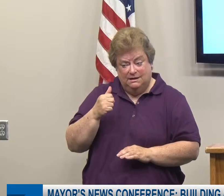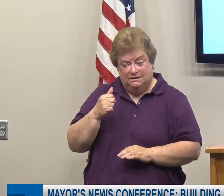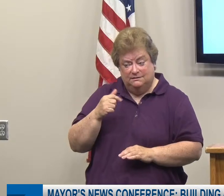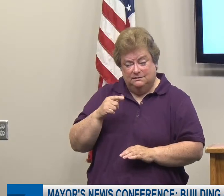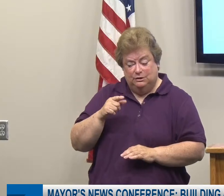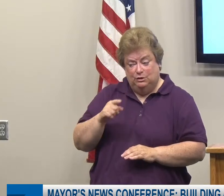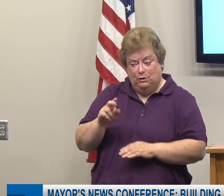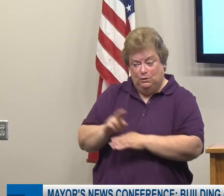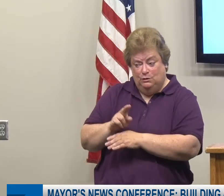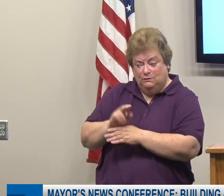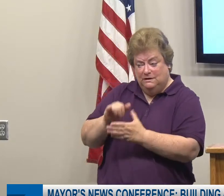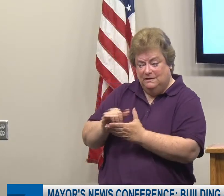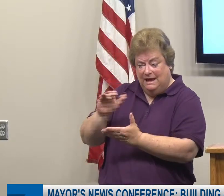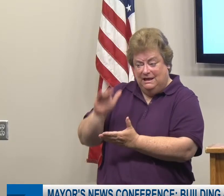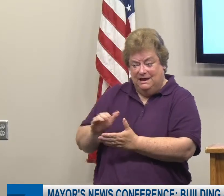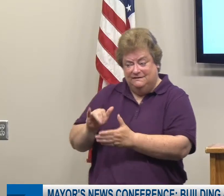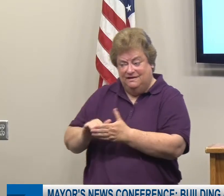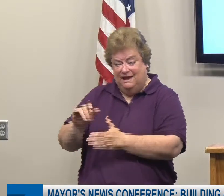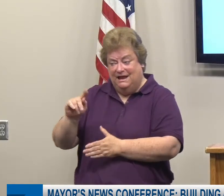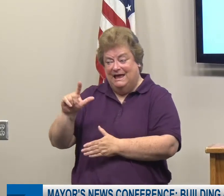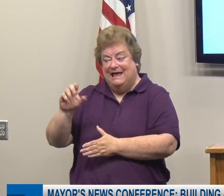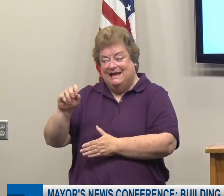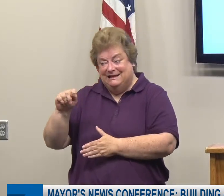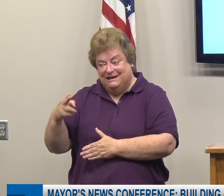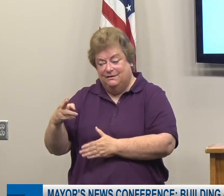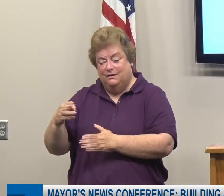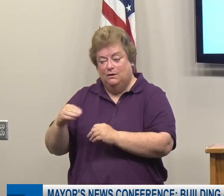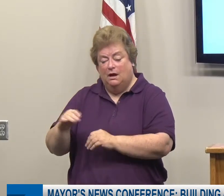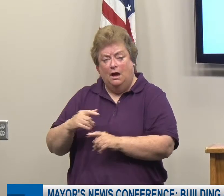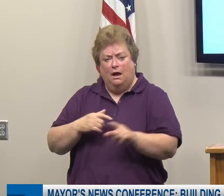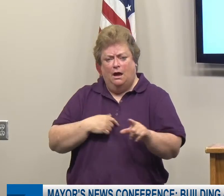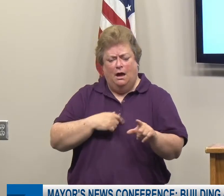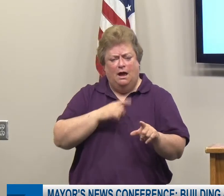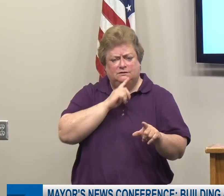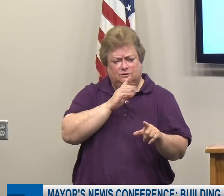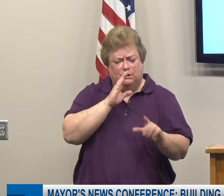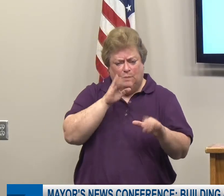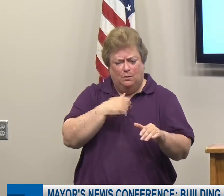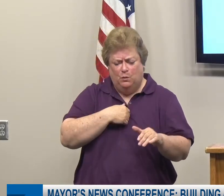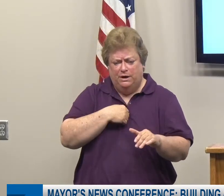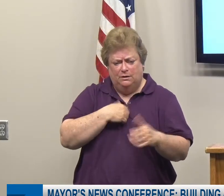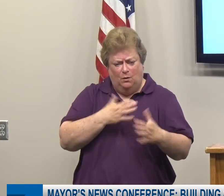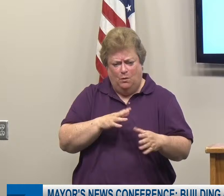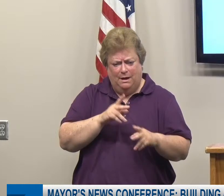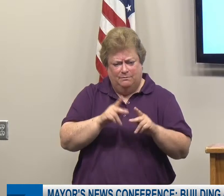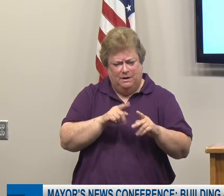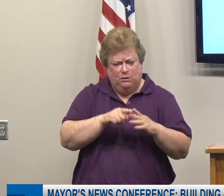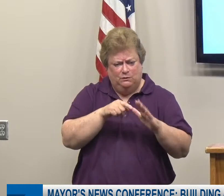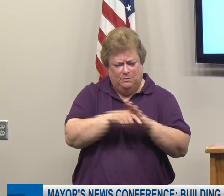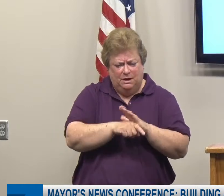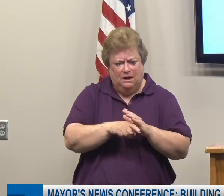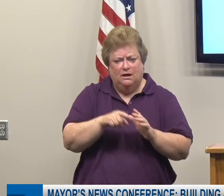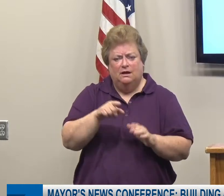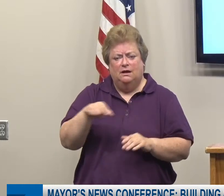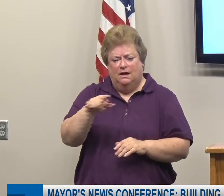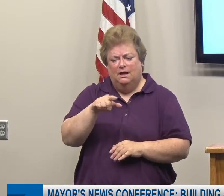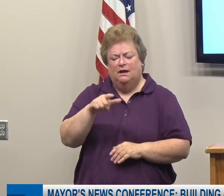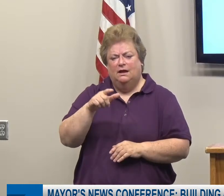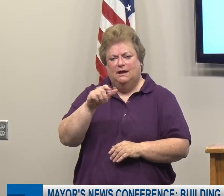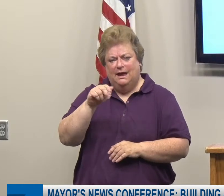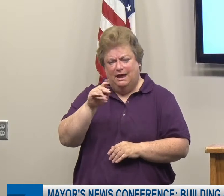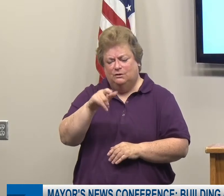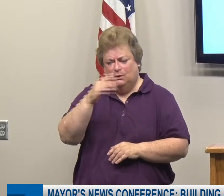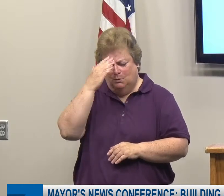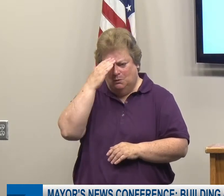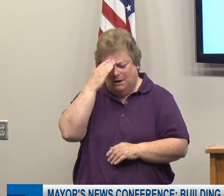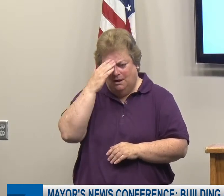than lethal methods? I certainly hope that increasing the chances of individuals being killed, that Andrew, as you're well aware, and many of the citizens